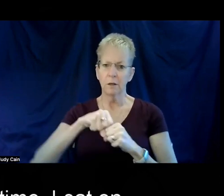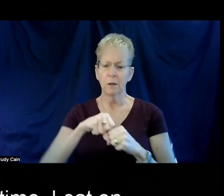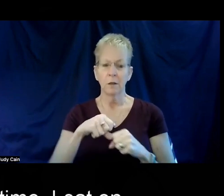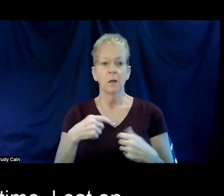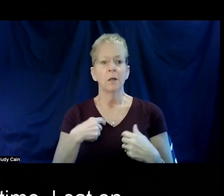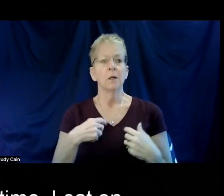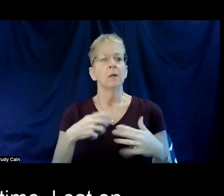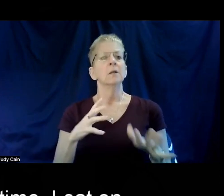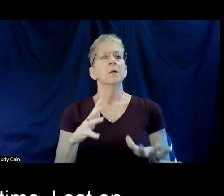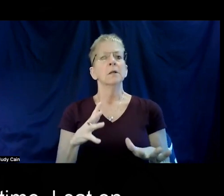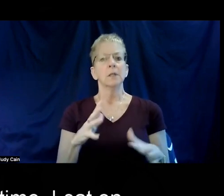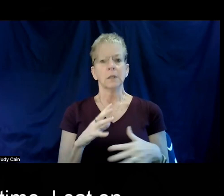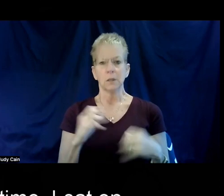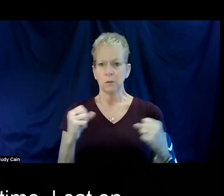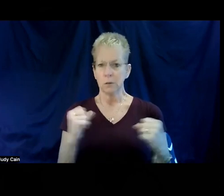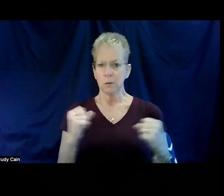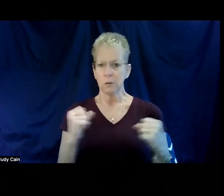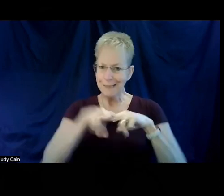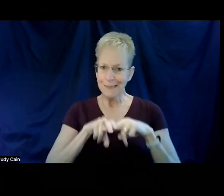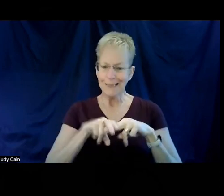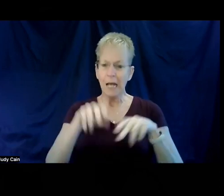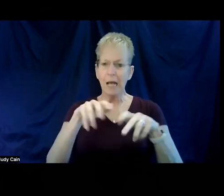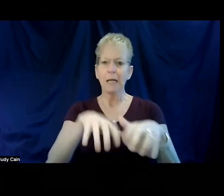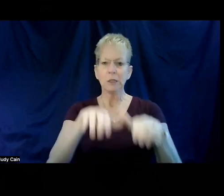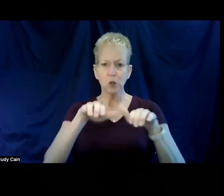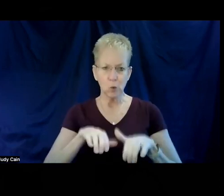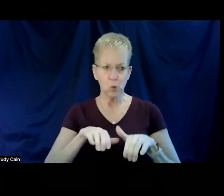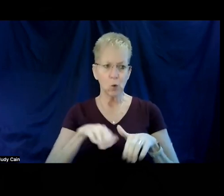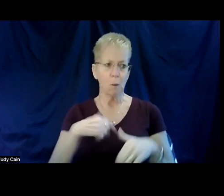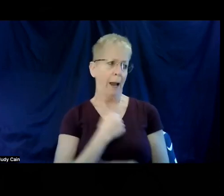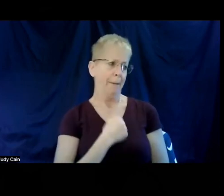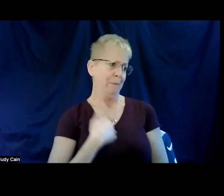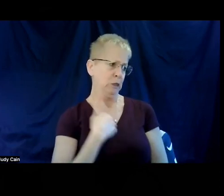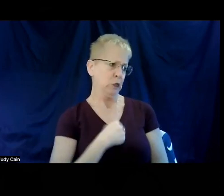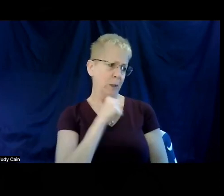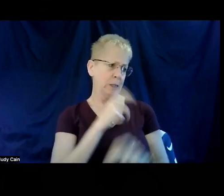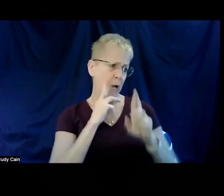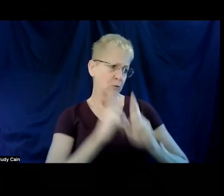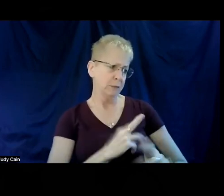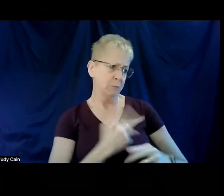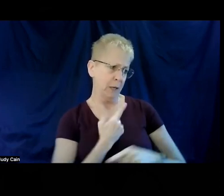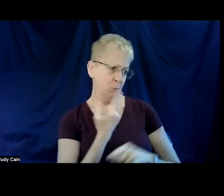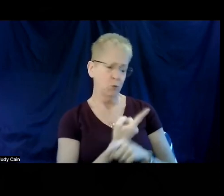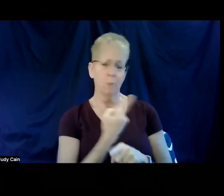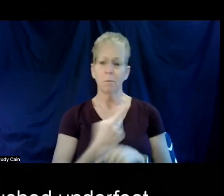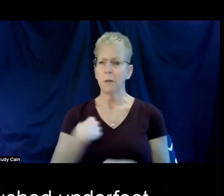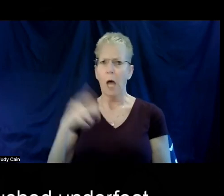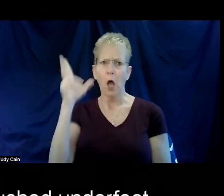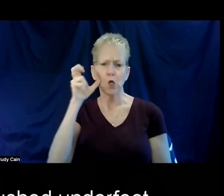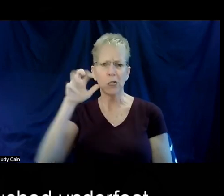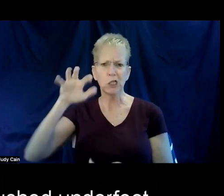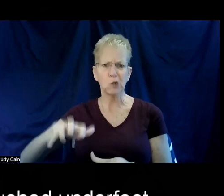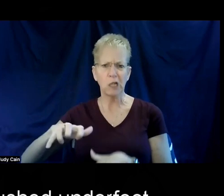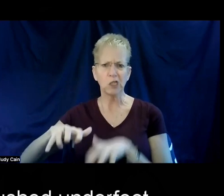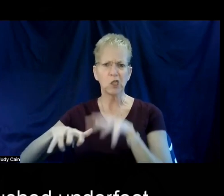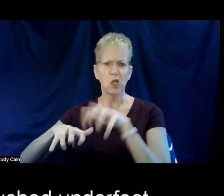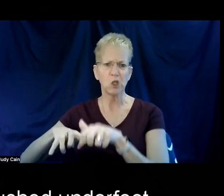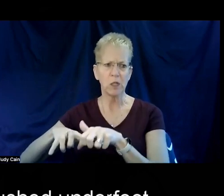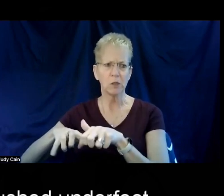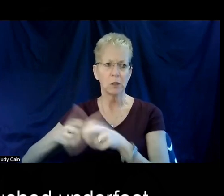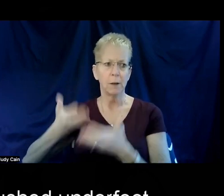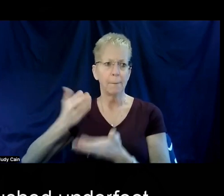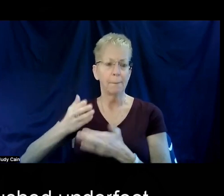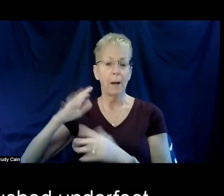Marcel's cold tombstone, offering up my apologies for the disrespect. I heard a crunching sound, maybe leaves being crushed